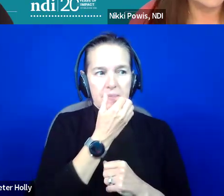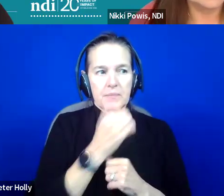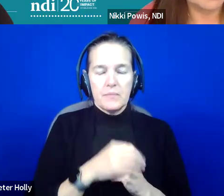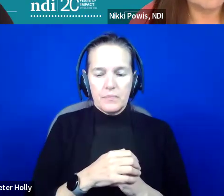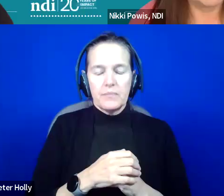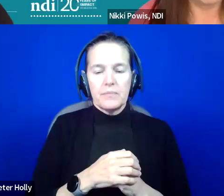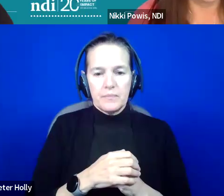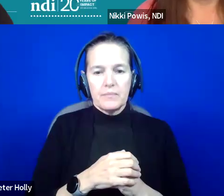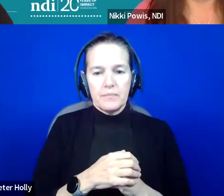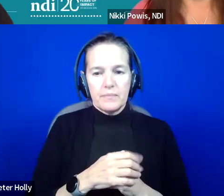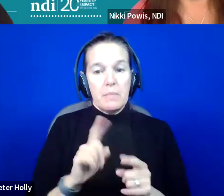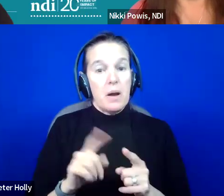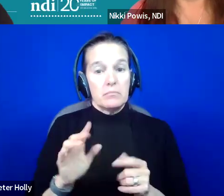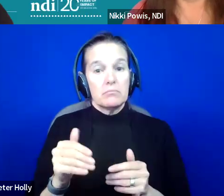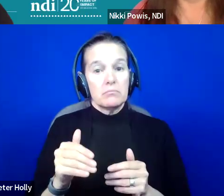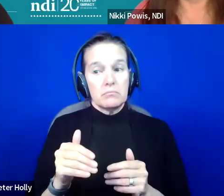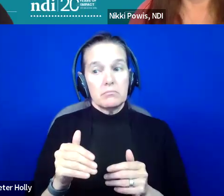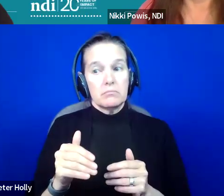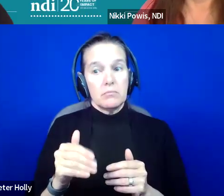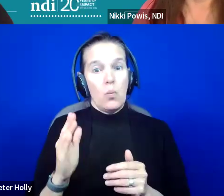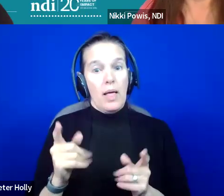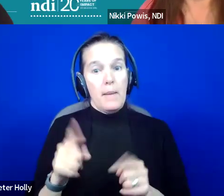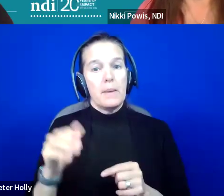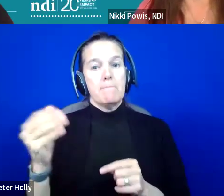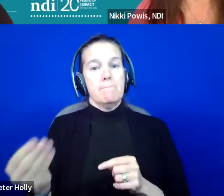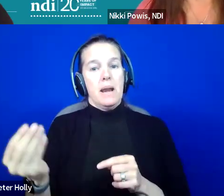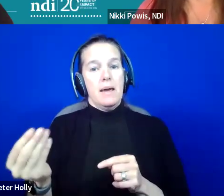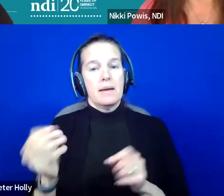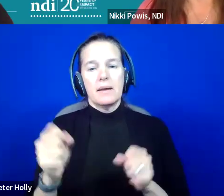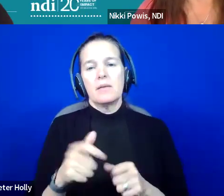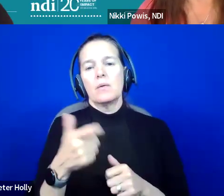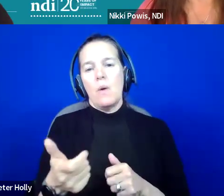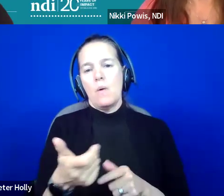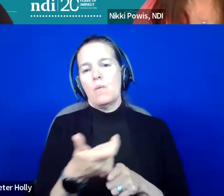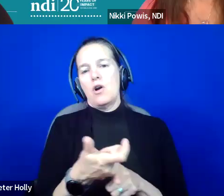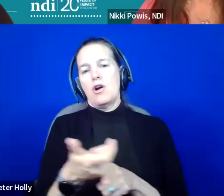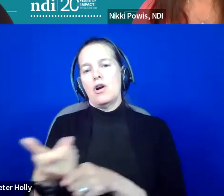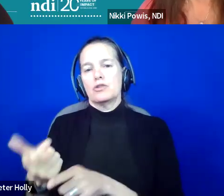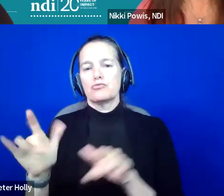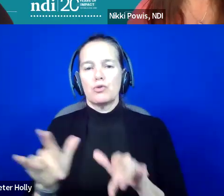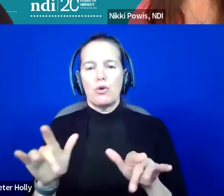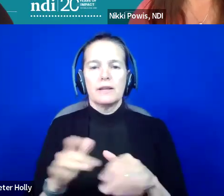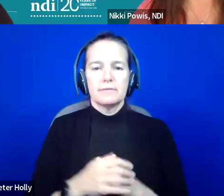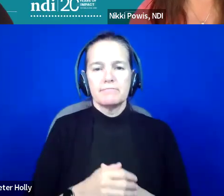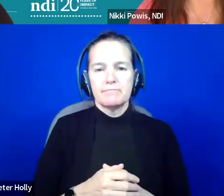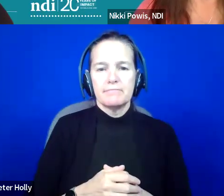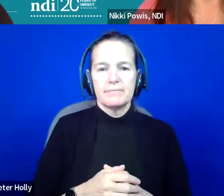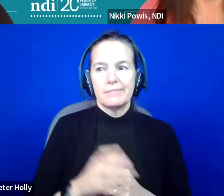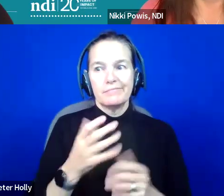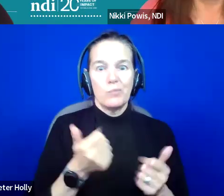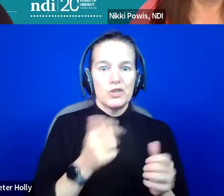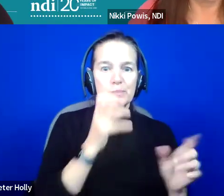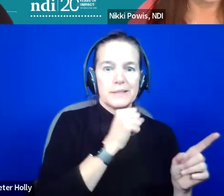But as I said, that by Monday, the recordings will be there, so you can go check out the things that you wanted to get to that you